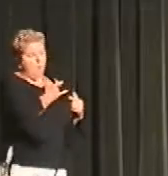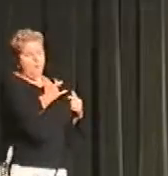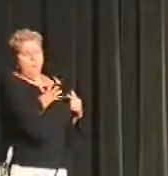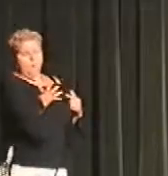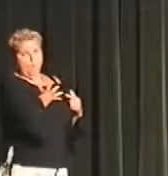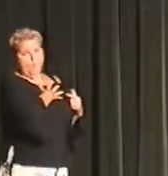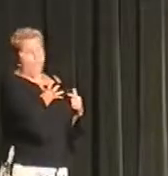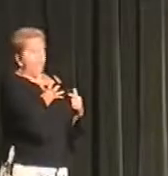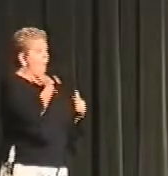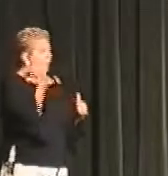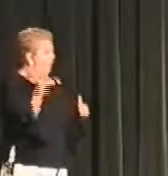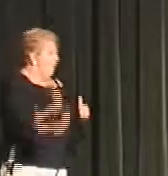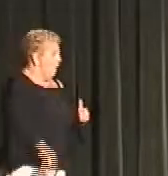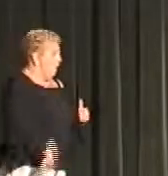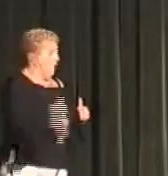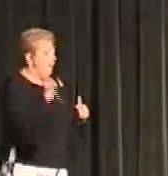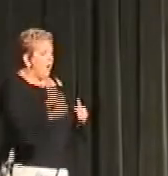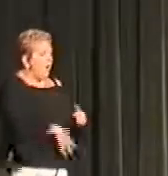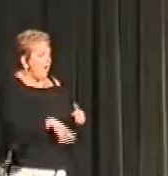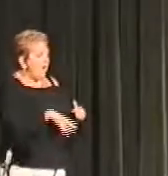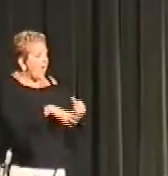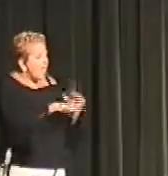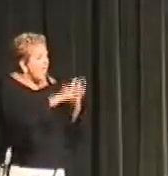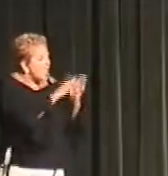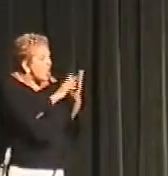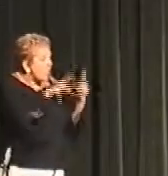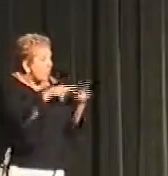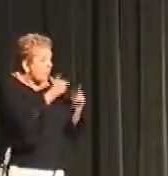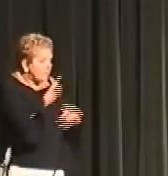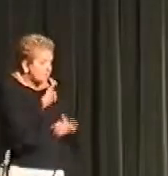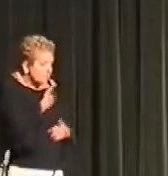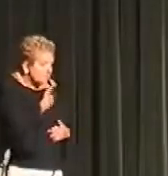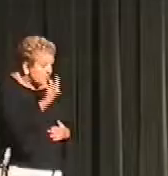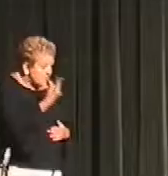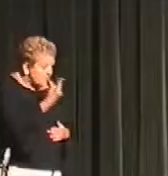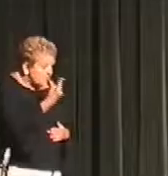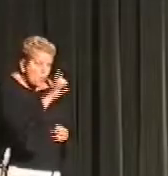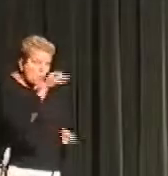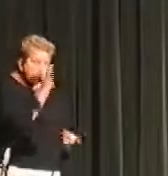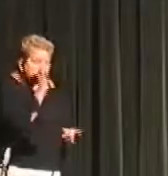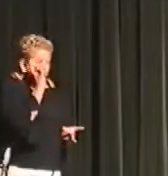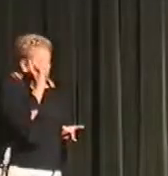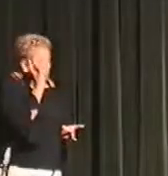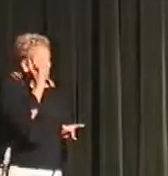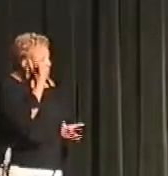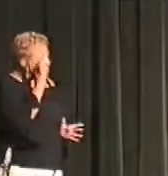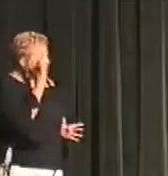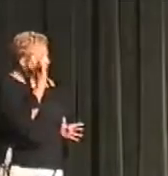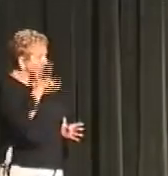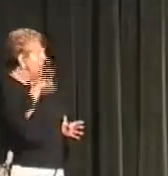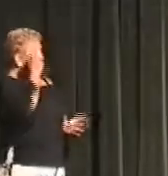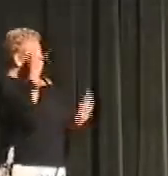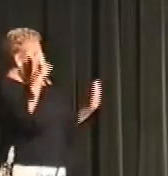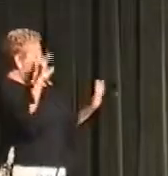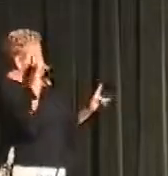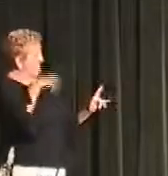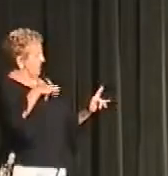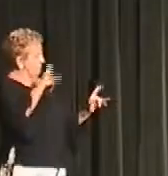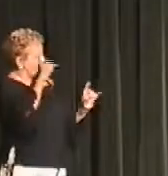myself that was the most horrible thing that I could have ever found out about myself. In my book, I found out that I